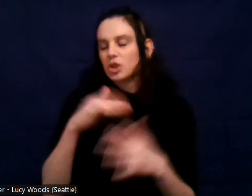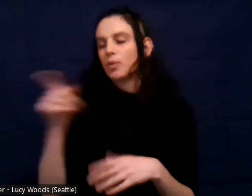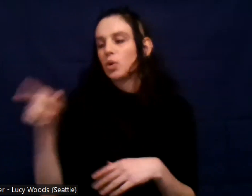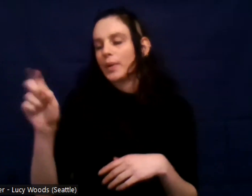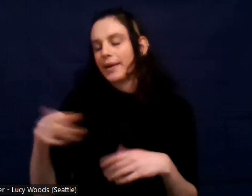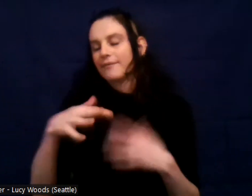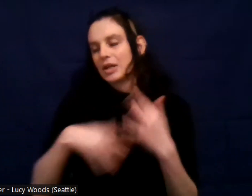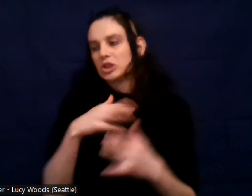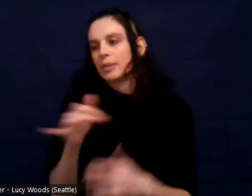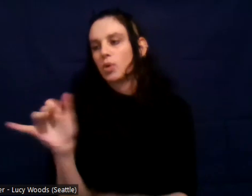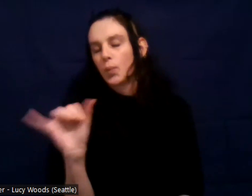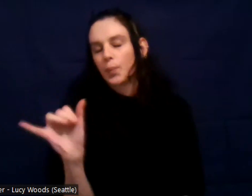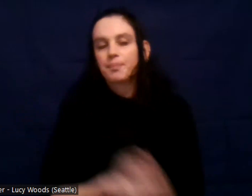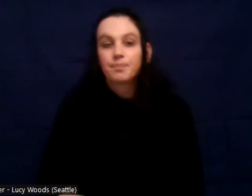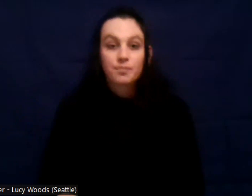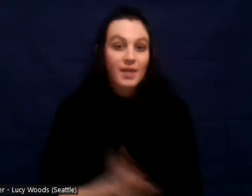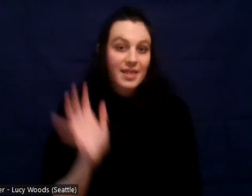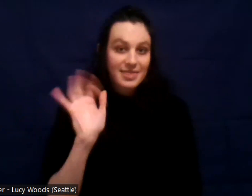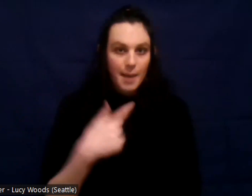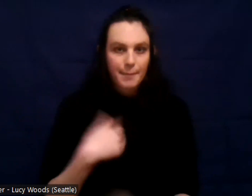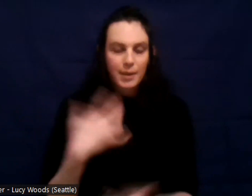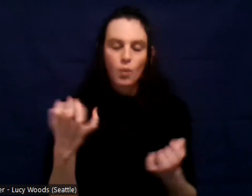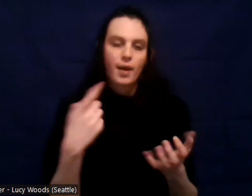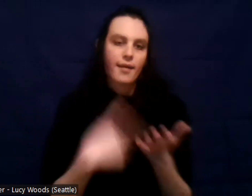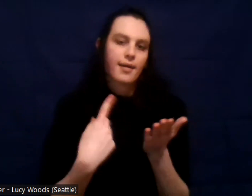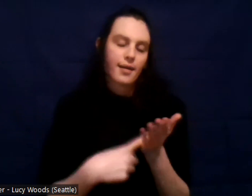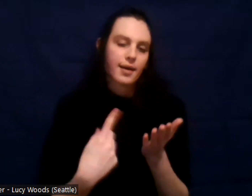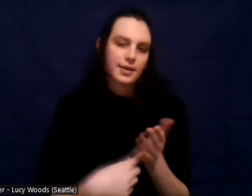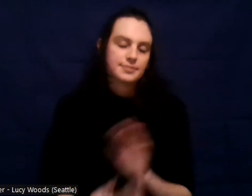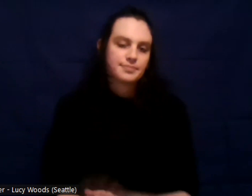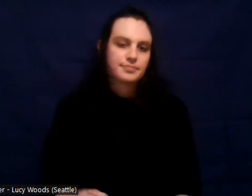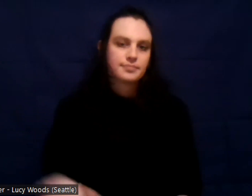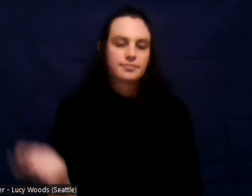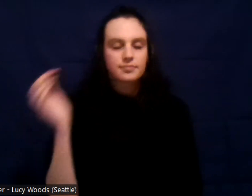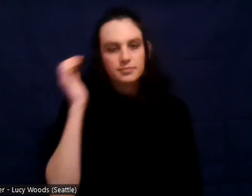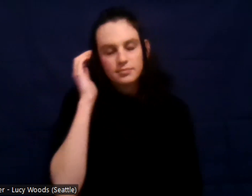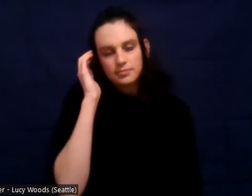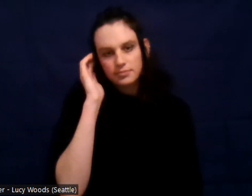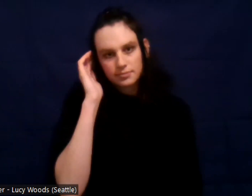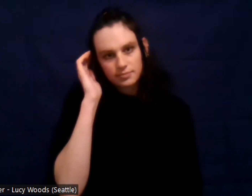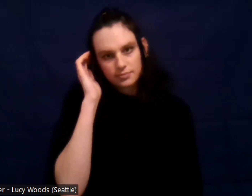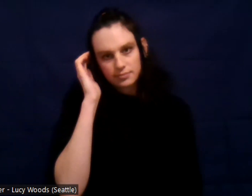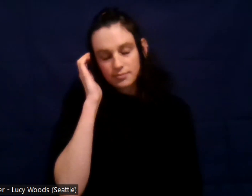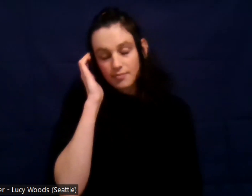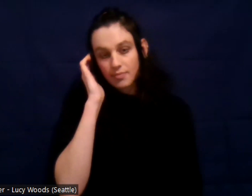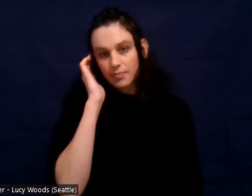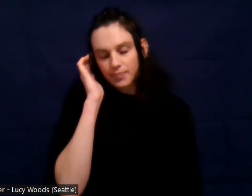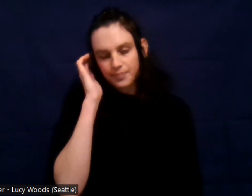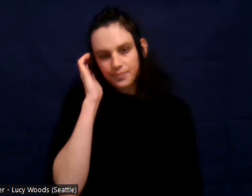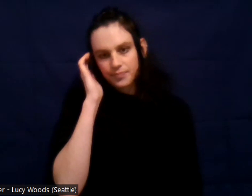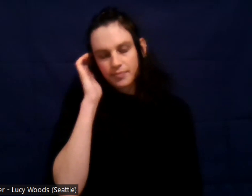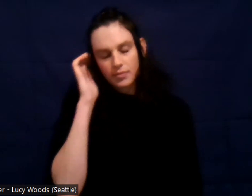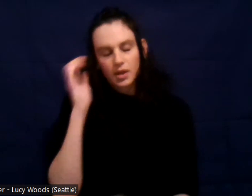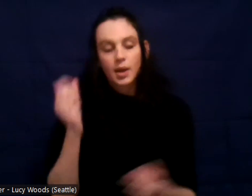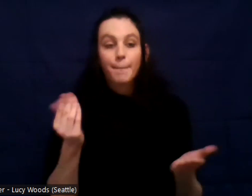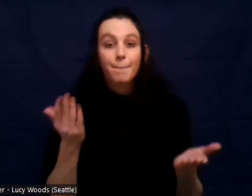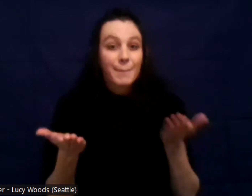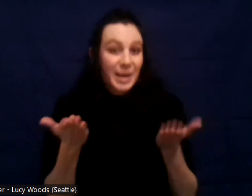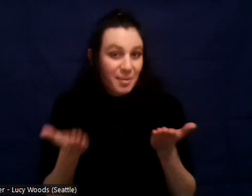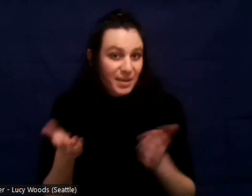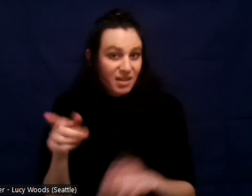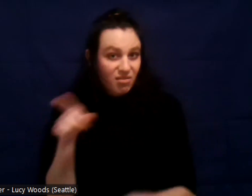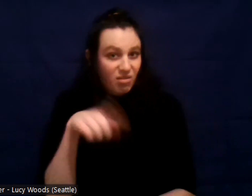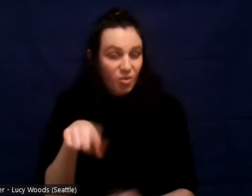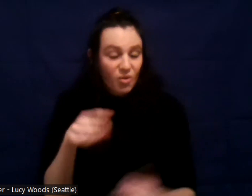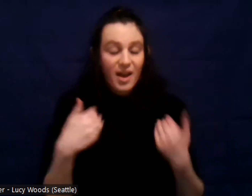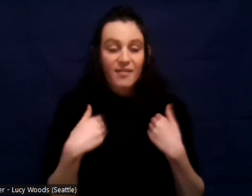Yeah, man, that's powerful things. So I think that little paragraph and kind of maybe if you have experience on finding